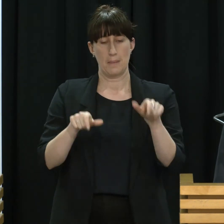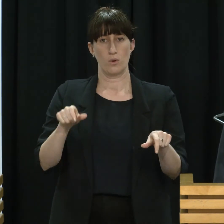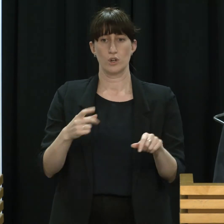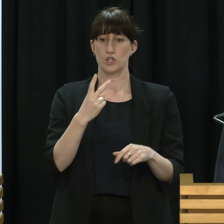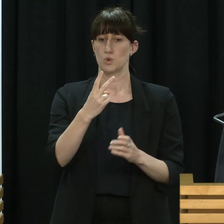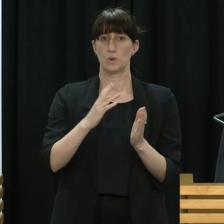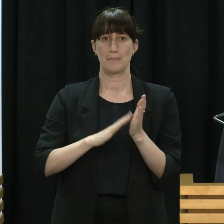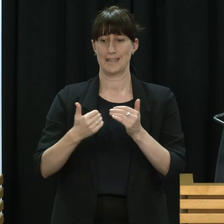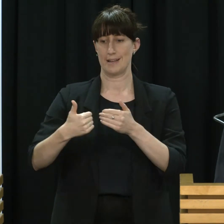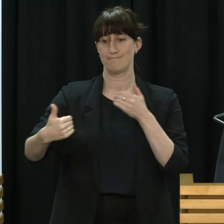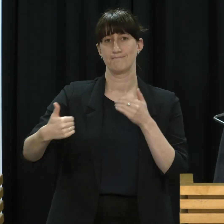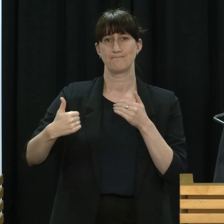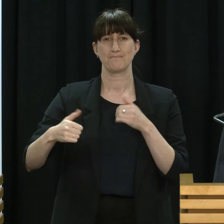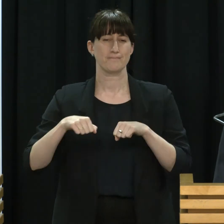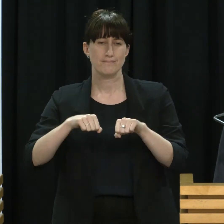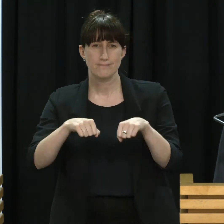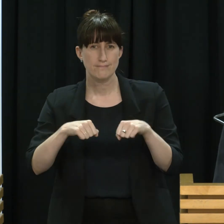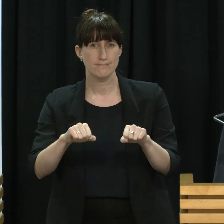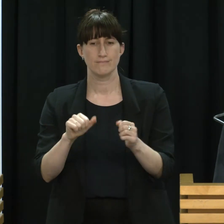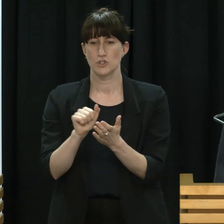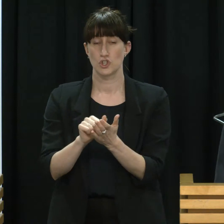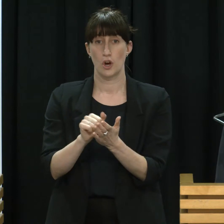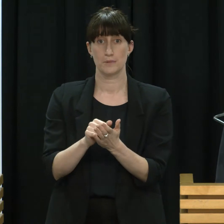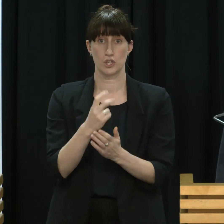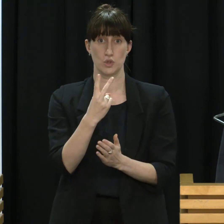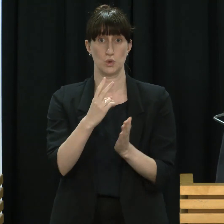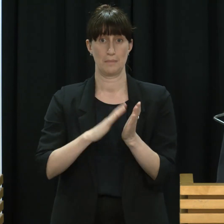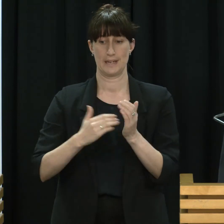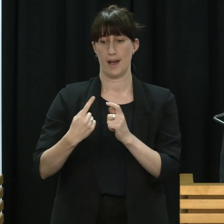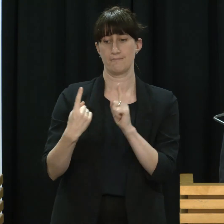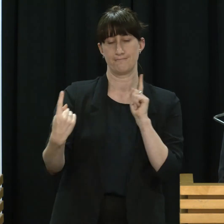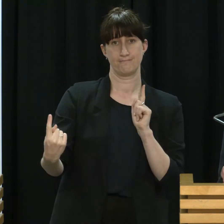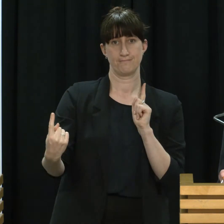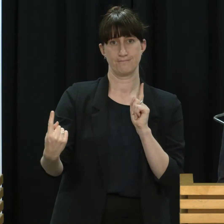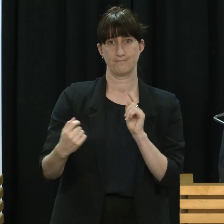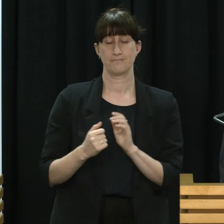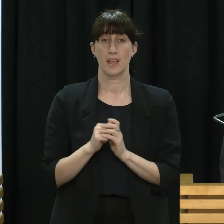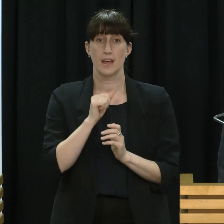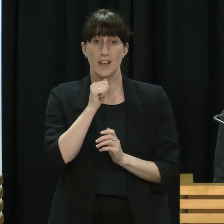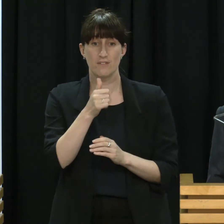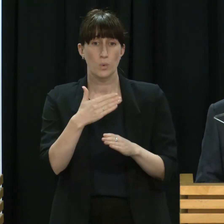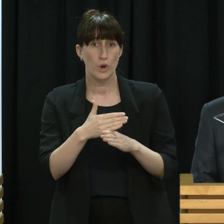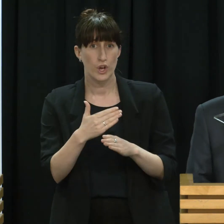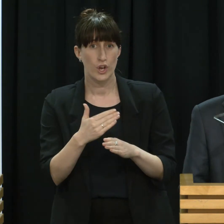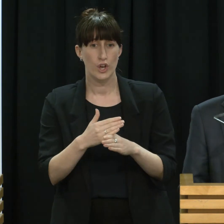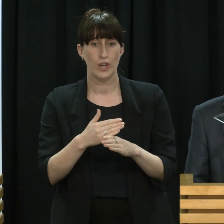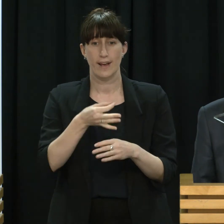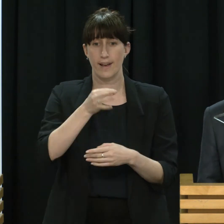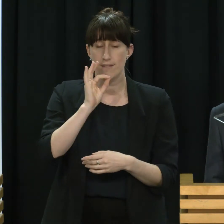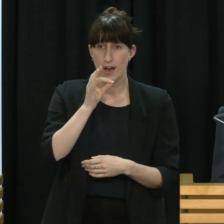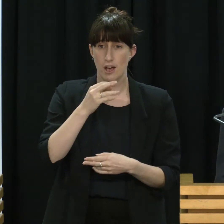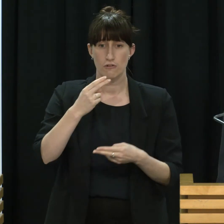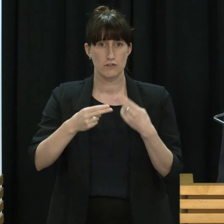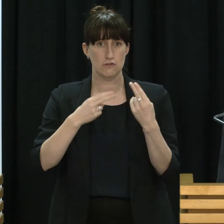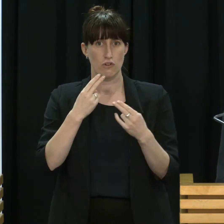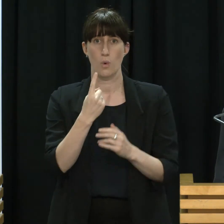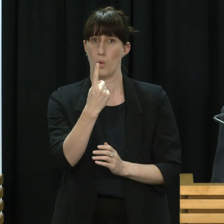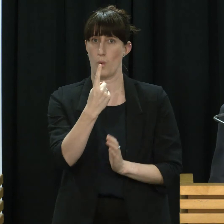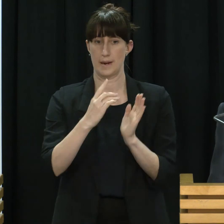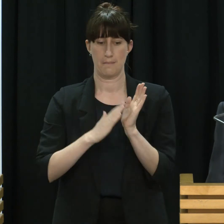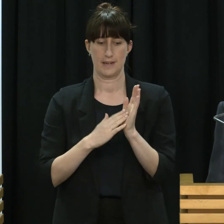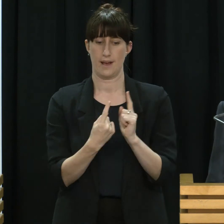and in supermarkets and other retail outlets, and a metre distance between people in workplaces, cafes, restaurants and